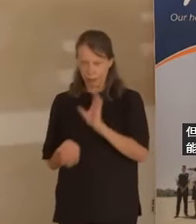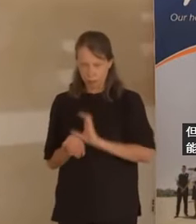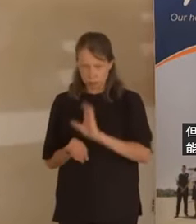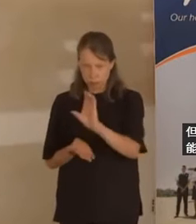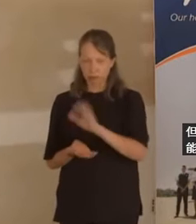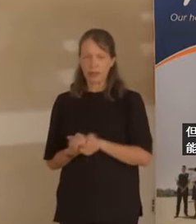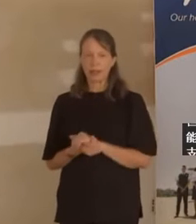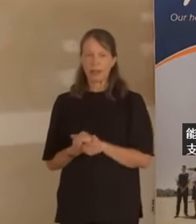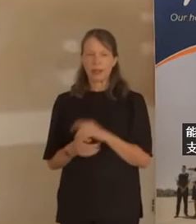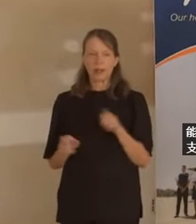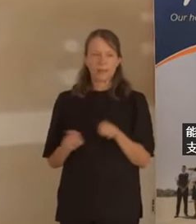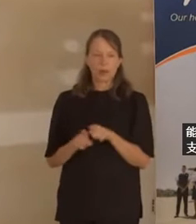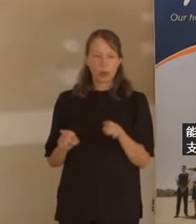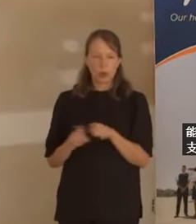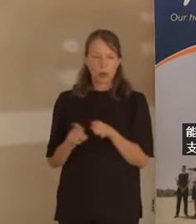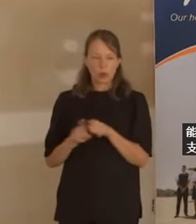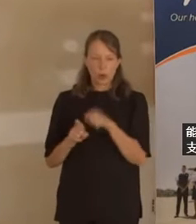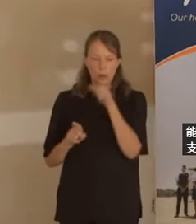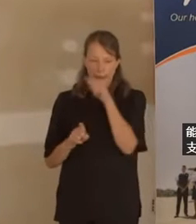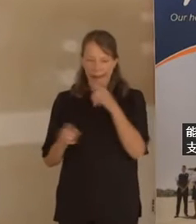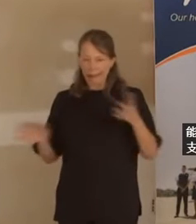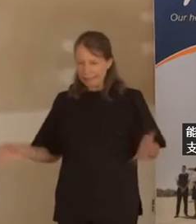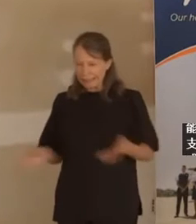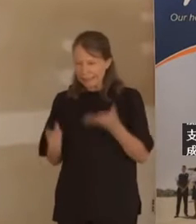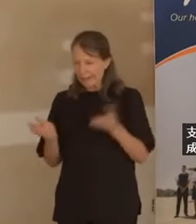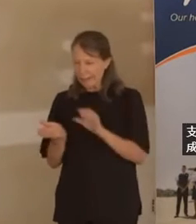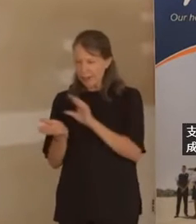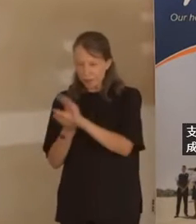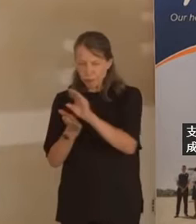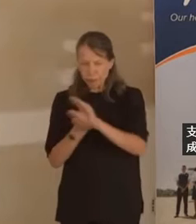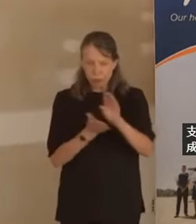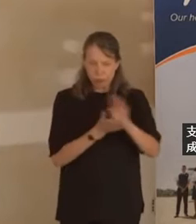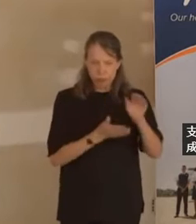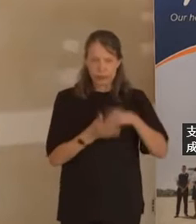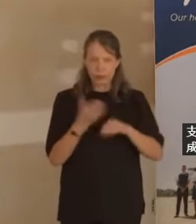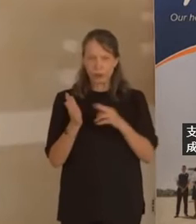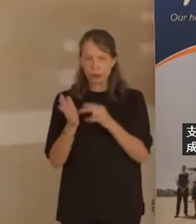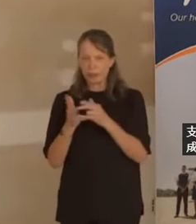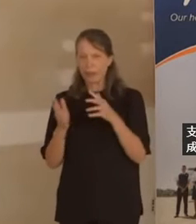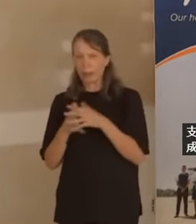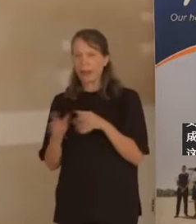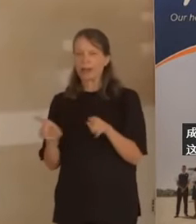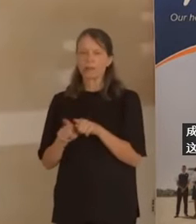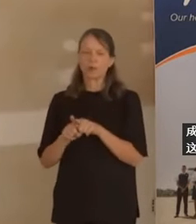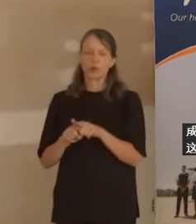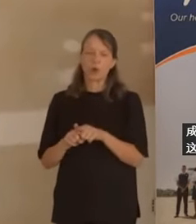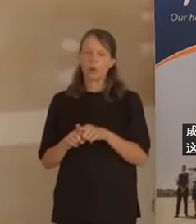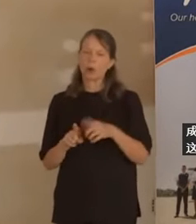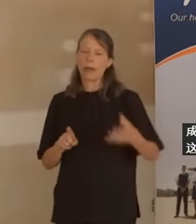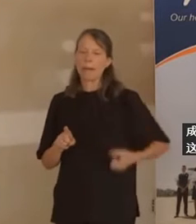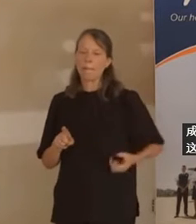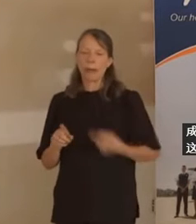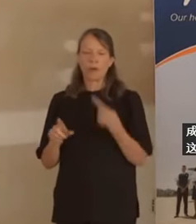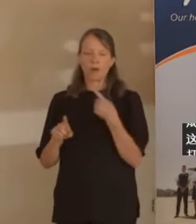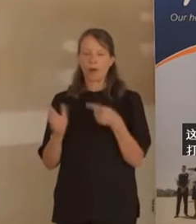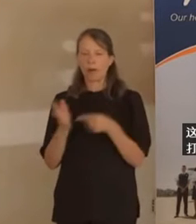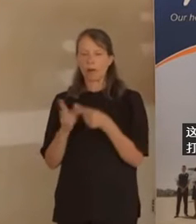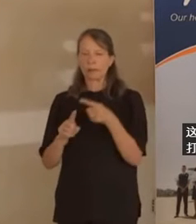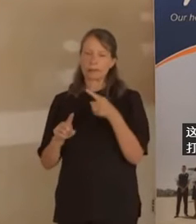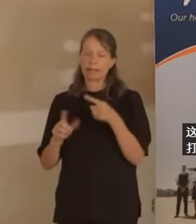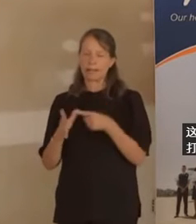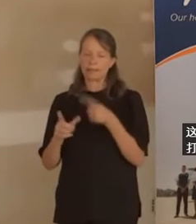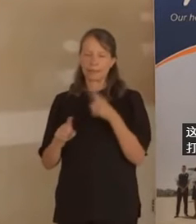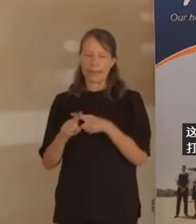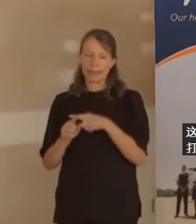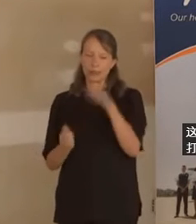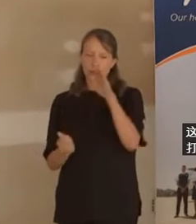government to concierge investment into the state and support growing businesses with payroll tax relief. That's exactly what we've packaged